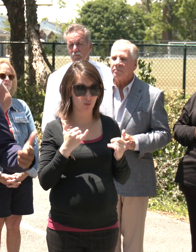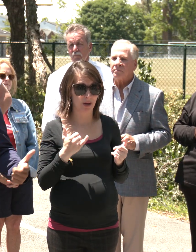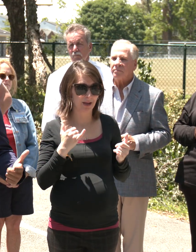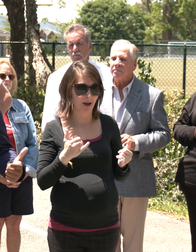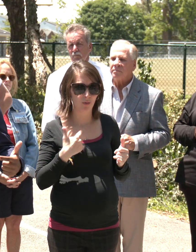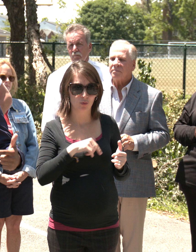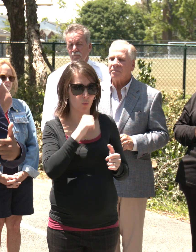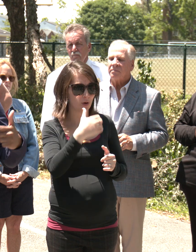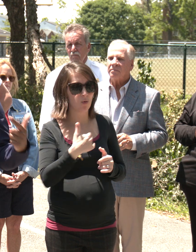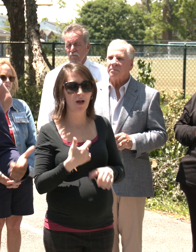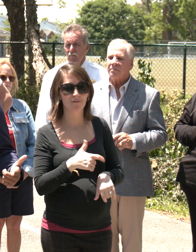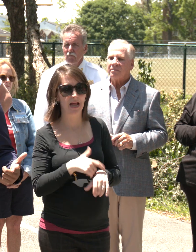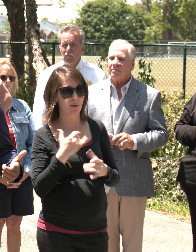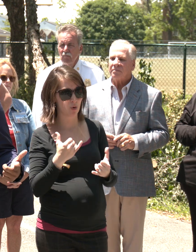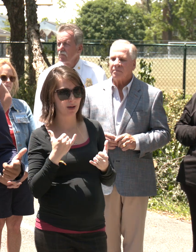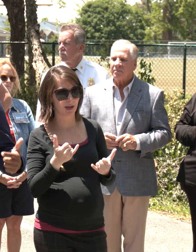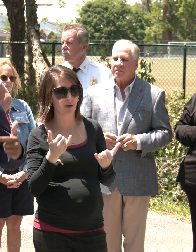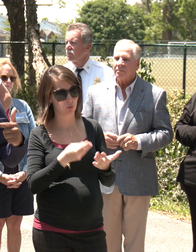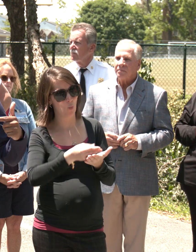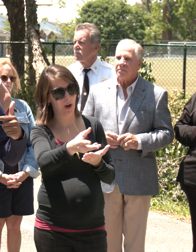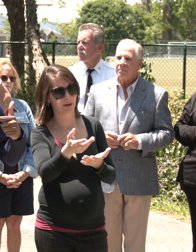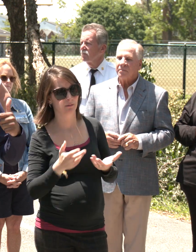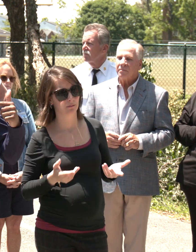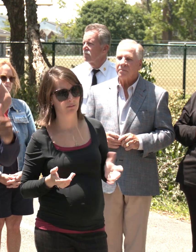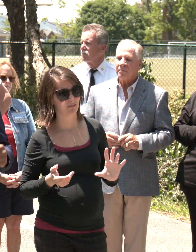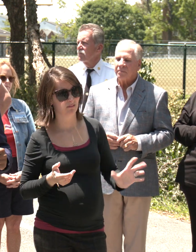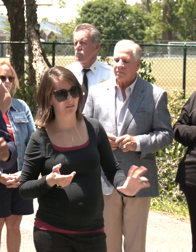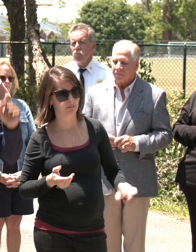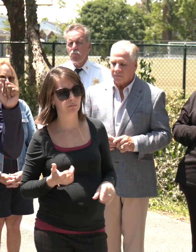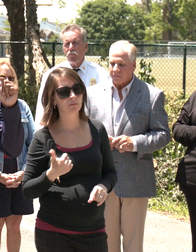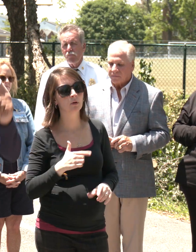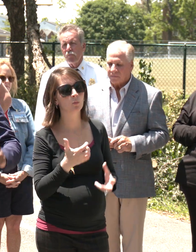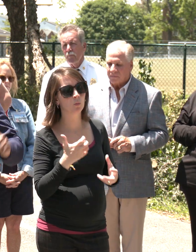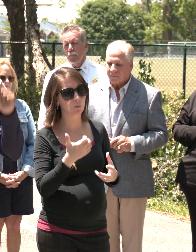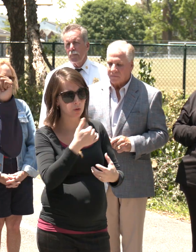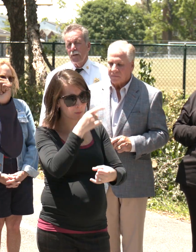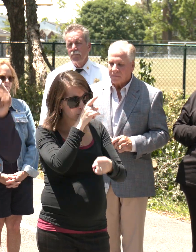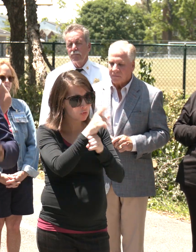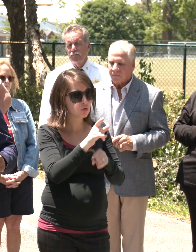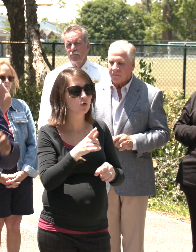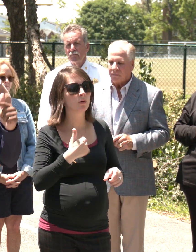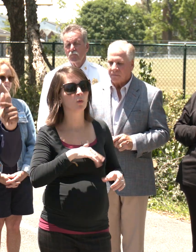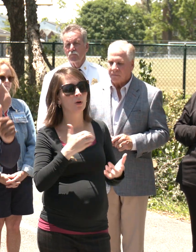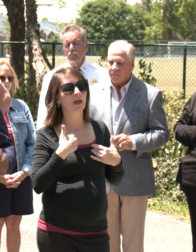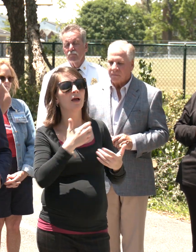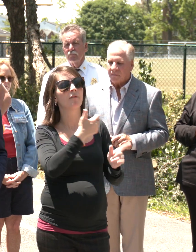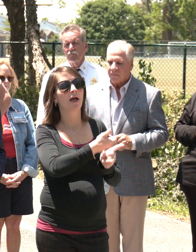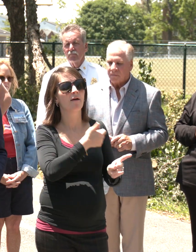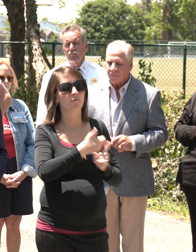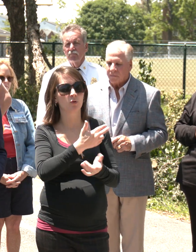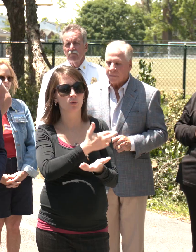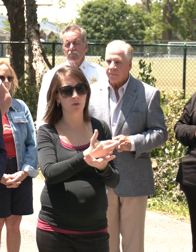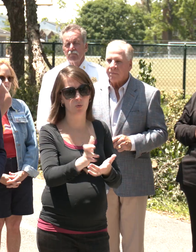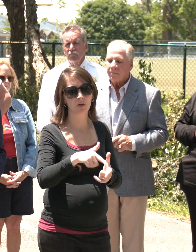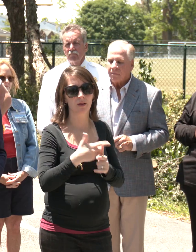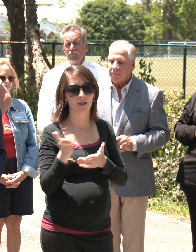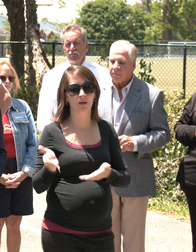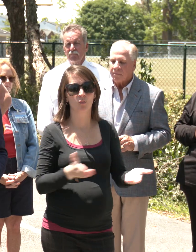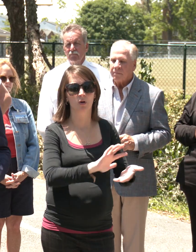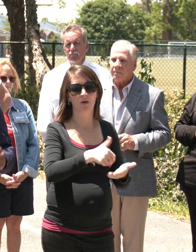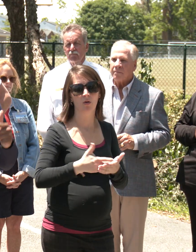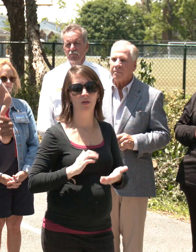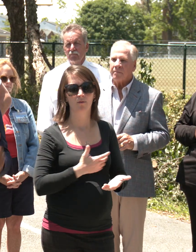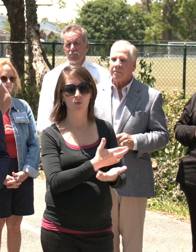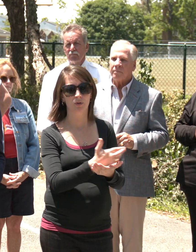we don't have time to waste, and we want to make certain that we get every resource and bring every resource that we can to